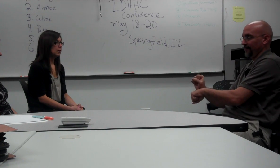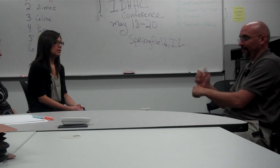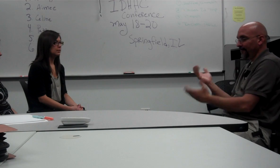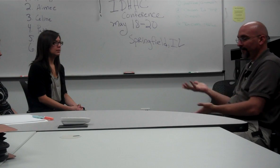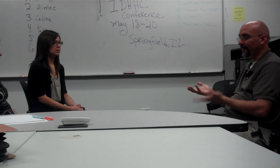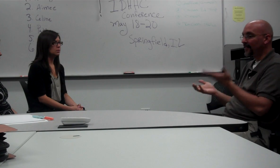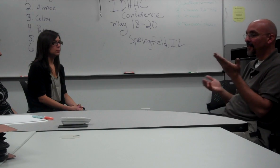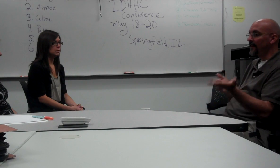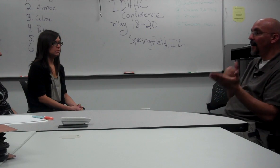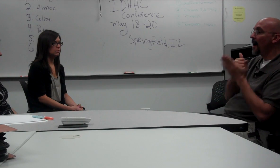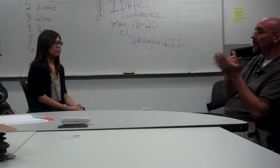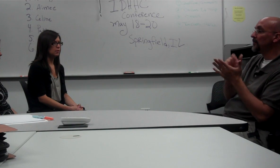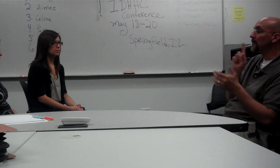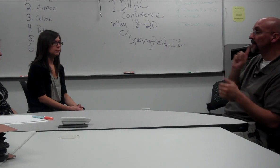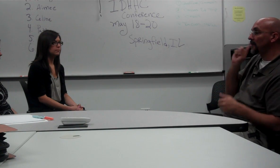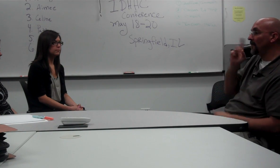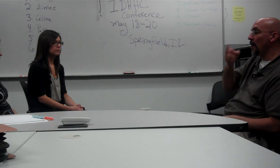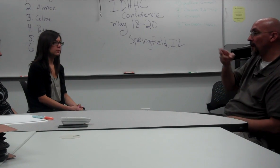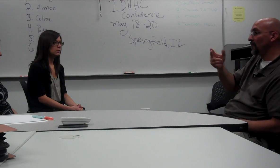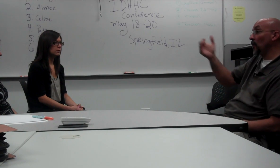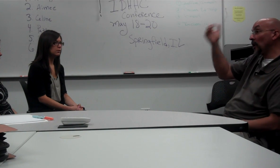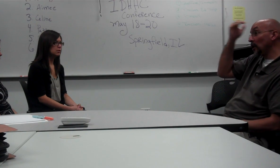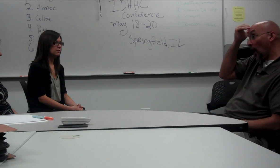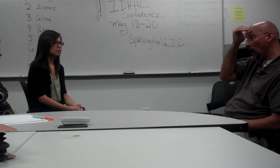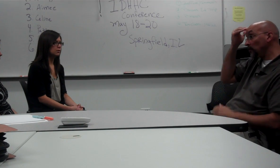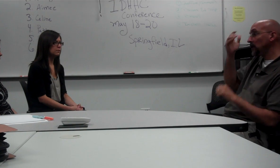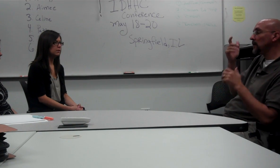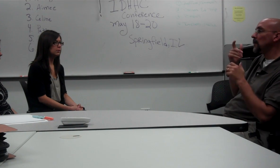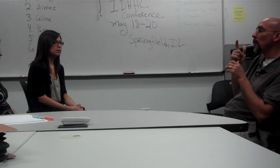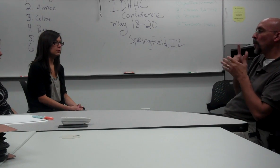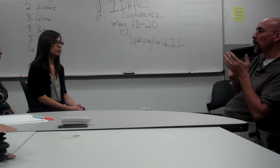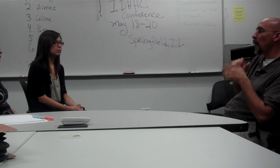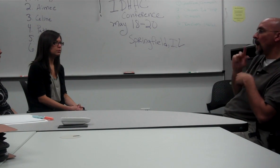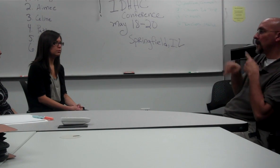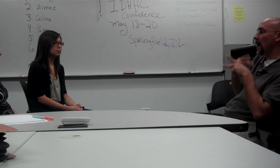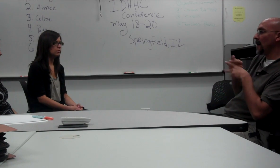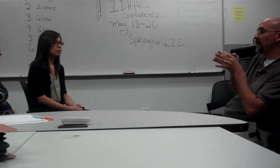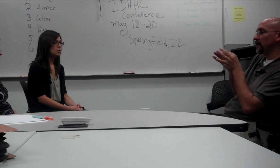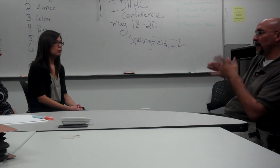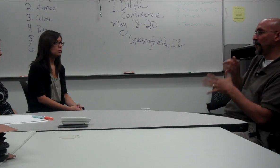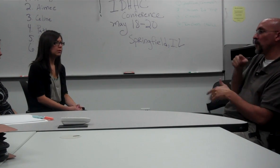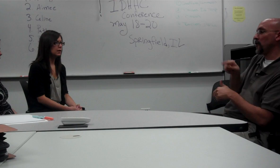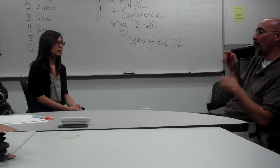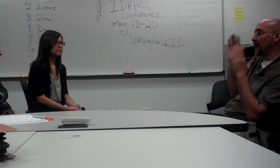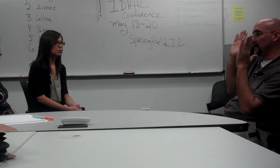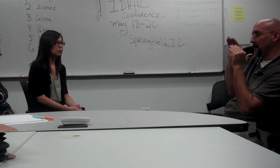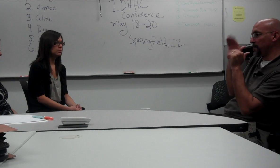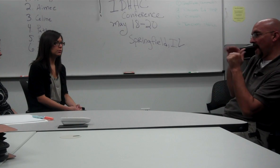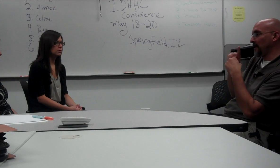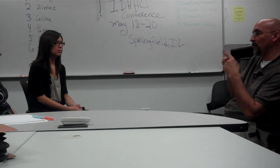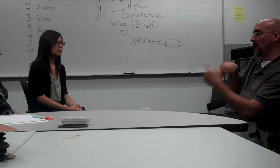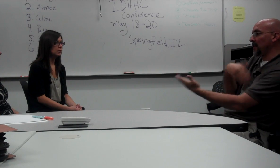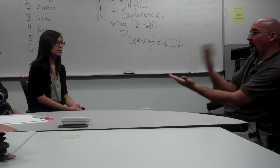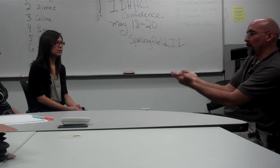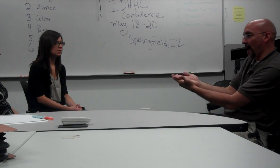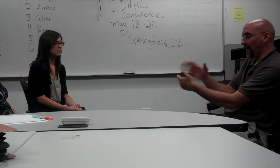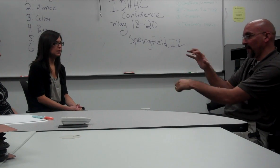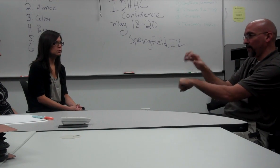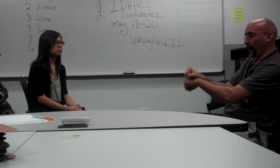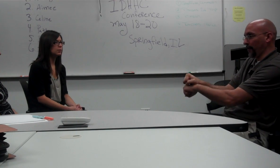And that license will let them know that. For the deaf and hard of hearing, they will also know what kind of interpreter they can expect to